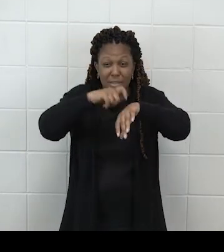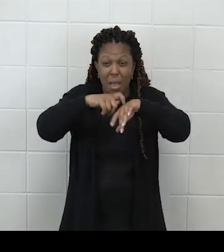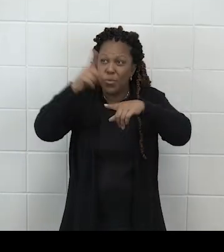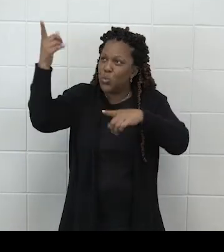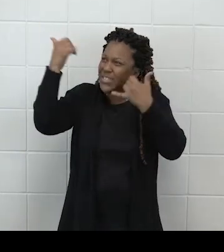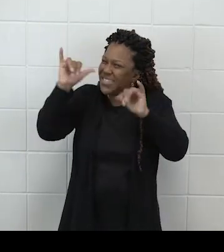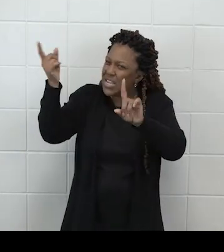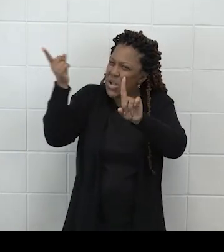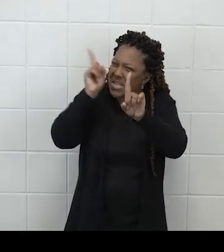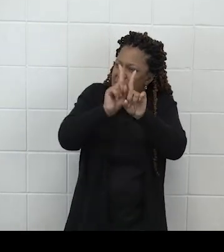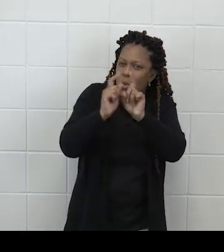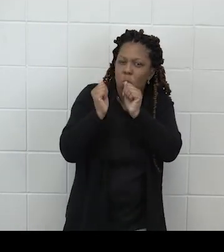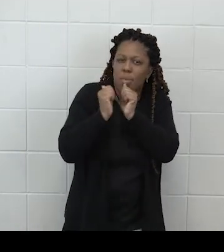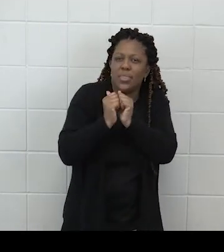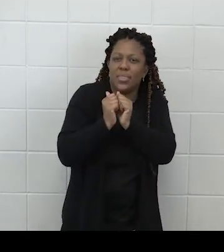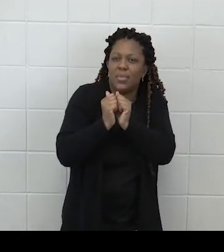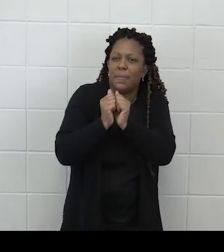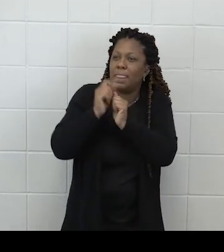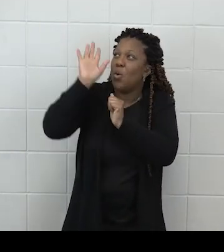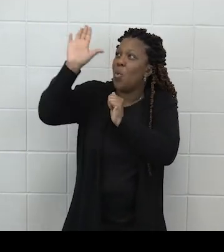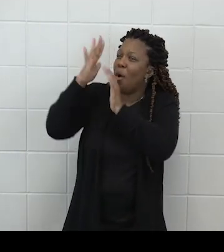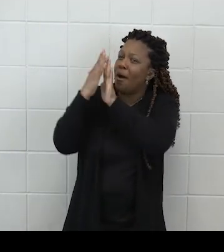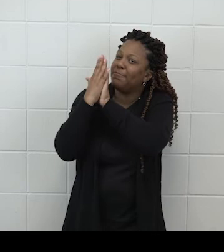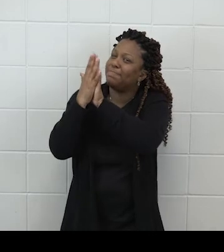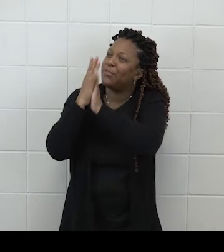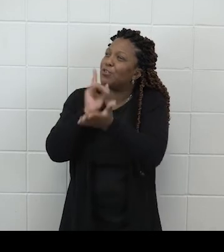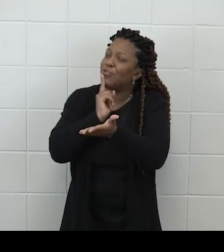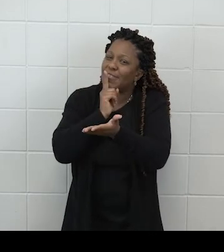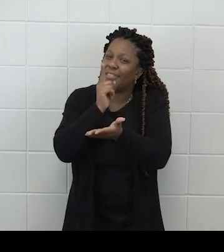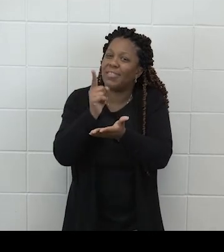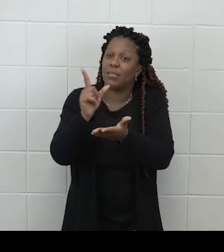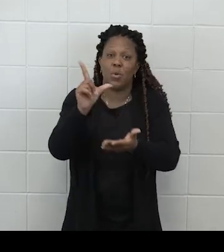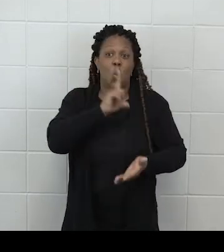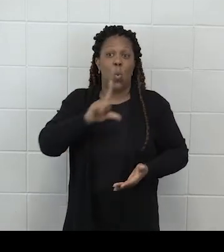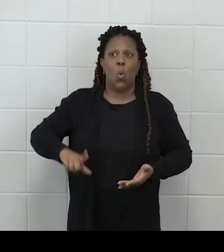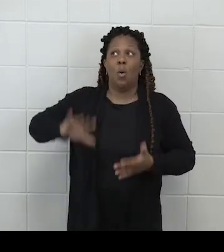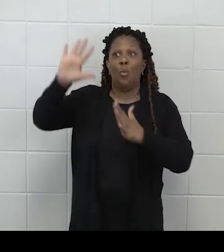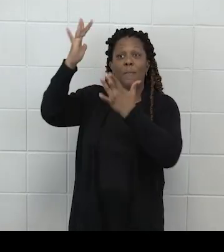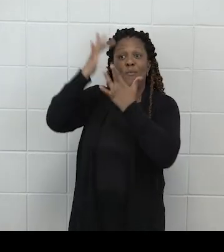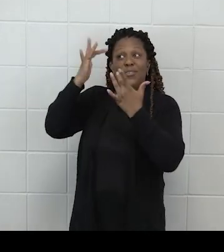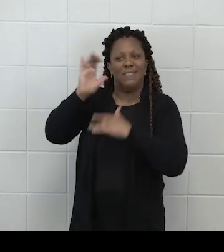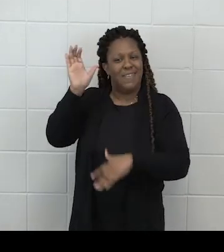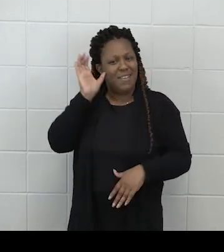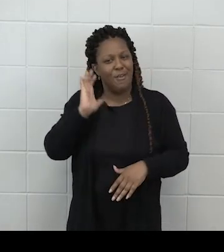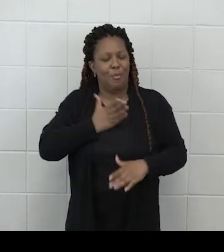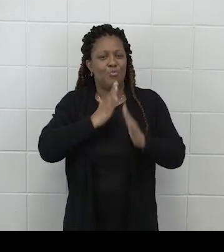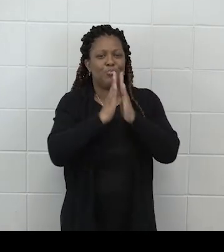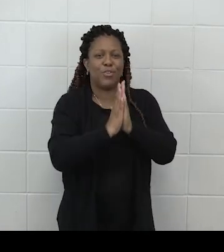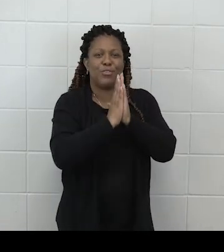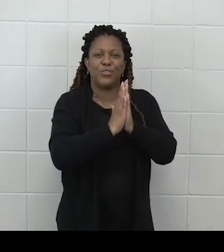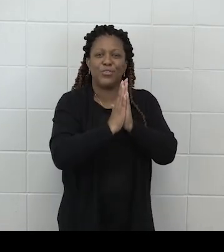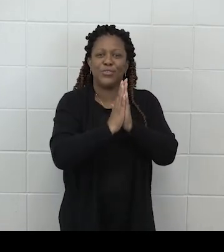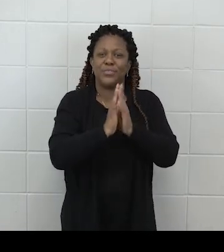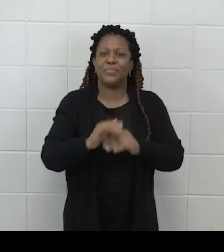shining and your presence is so real. God, in your mercy, Hear our prayer.